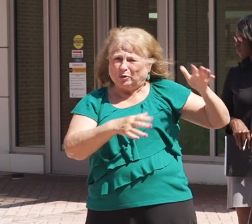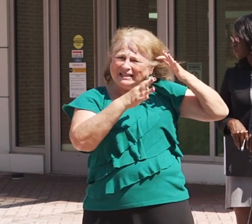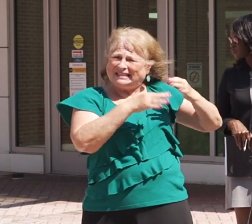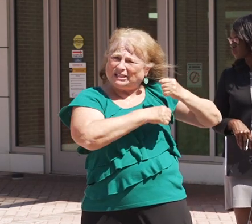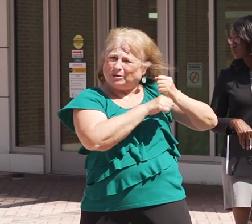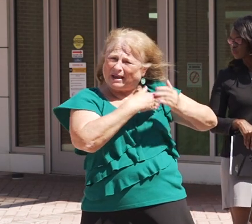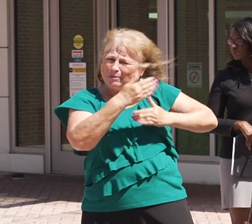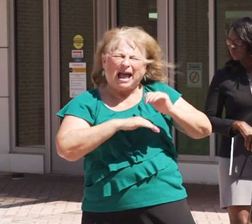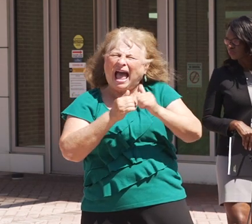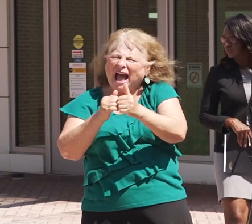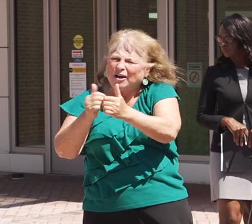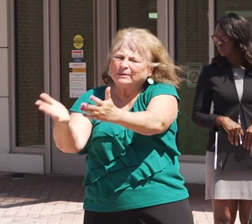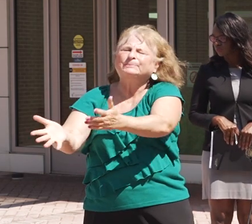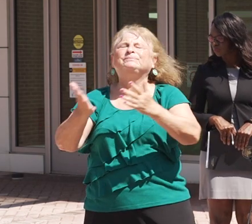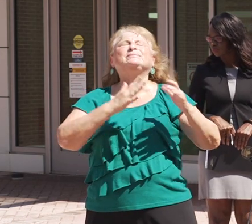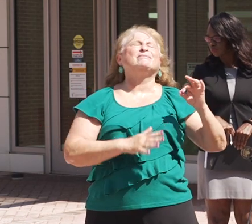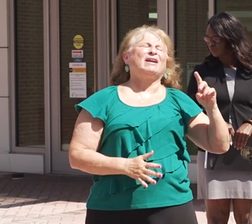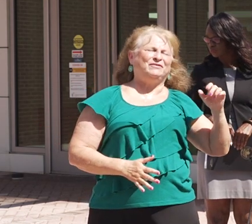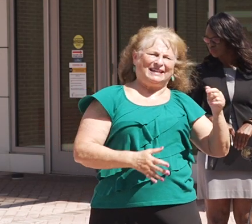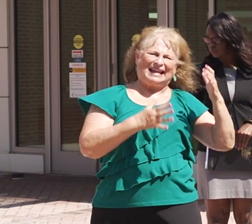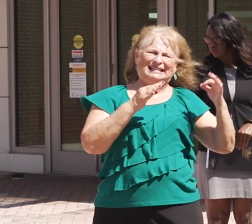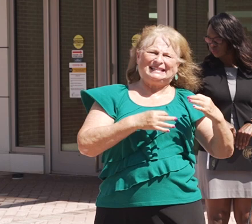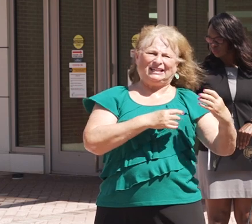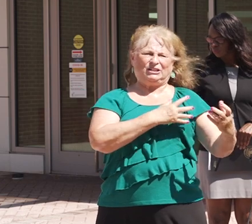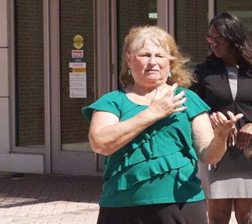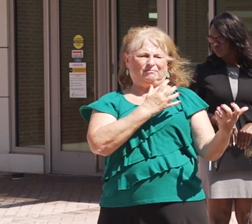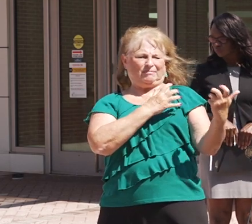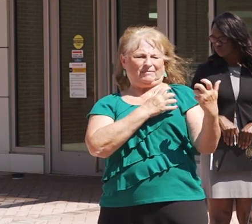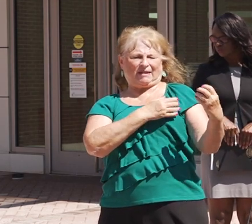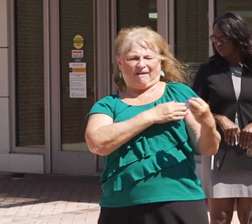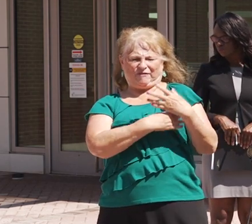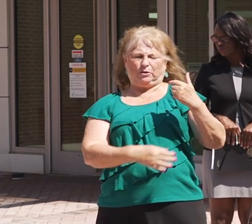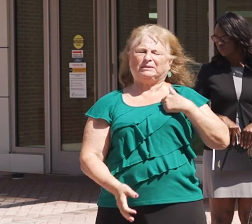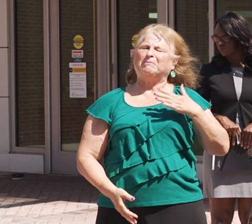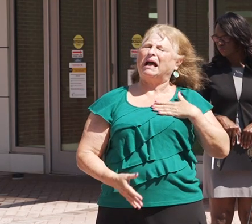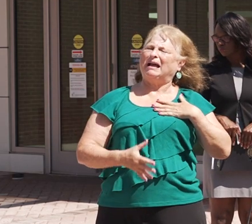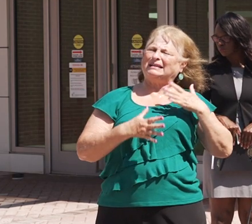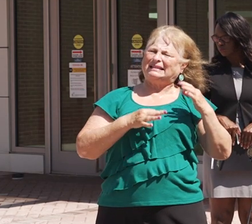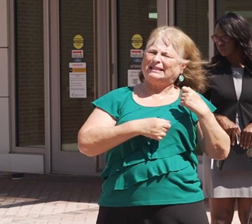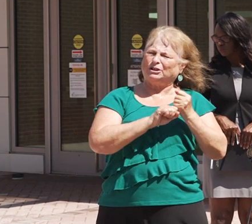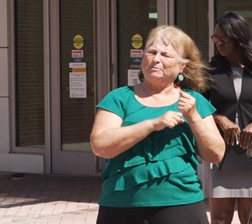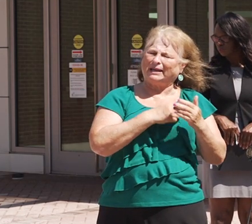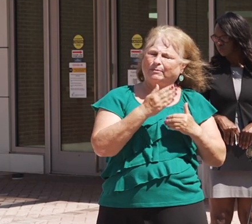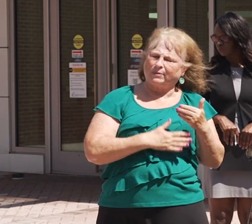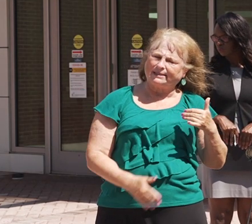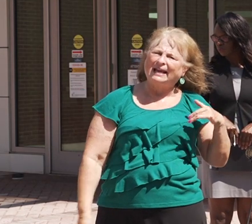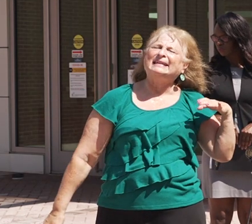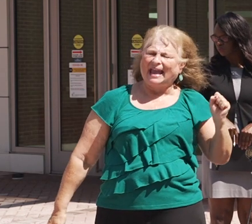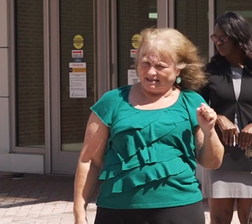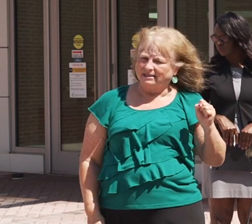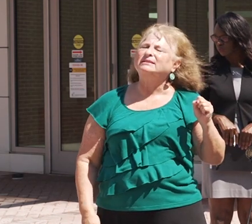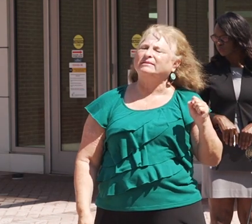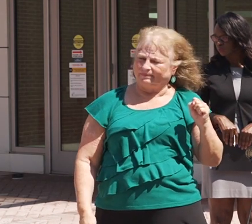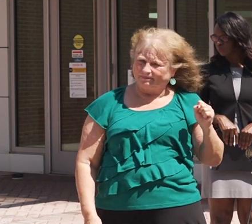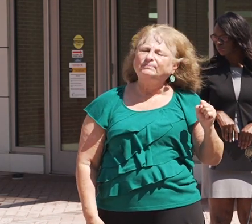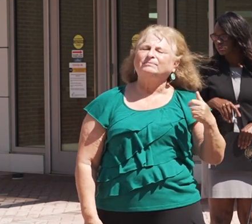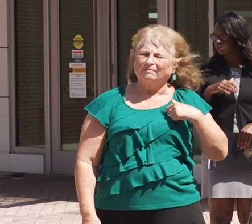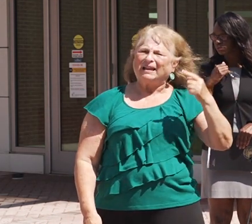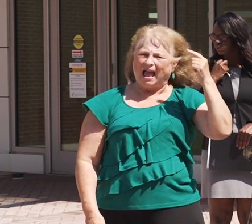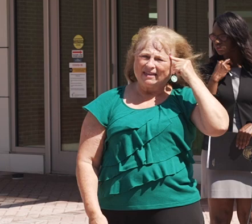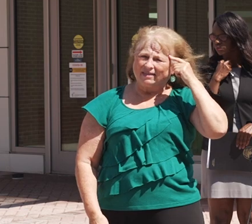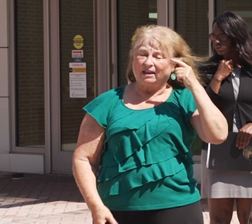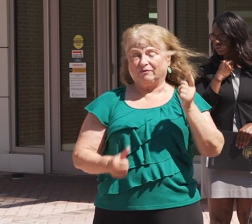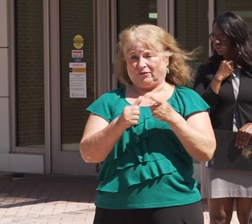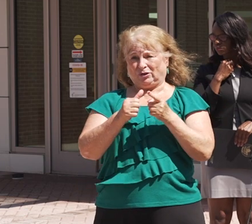decision-making process, and how? Does the FDA decision factor into my decision-making process, and how? Yes, it does. I think